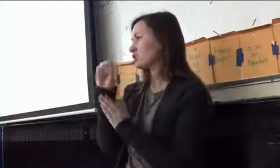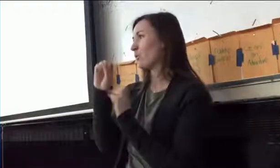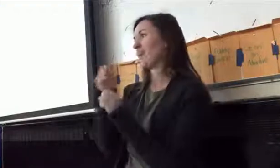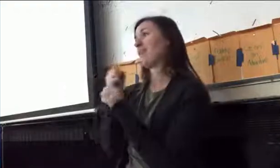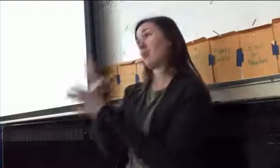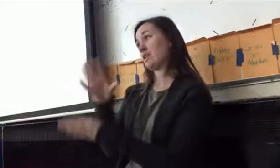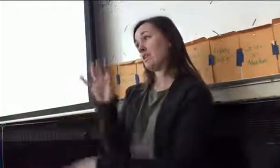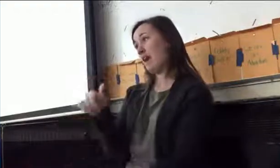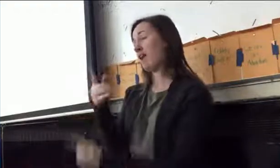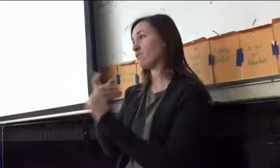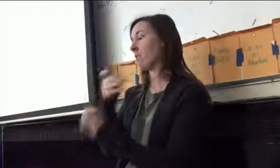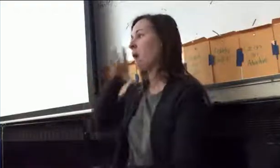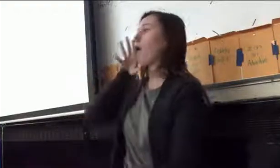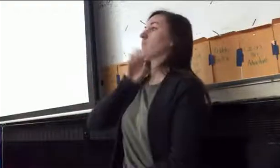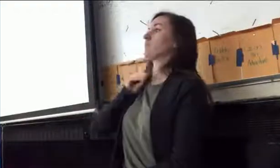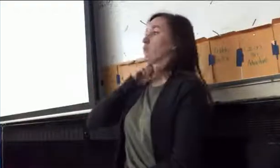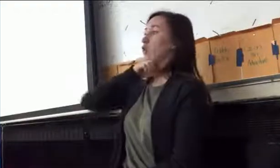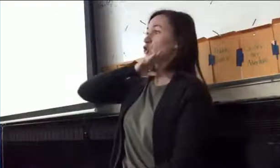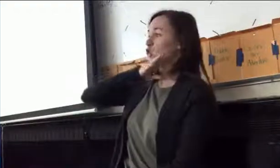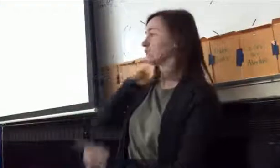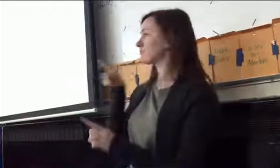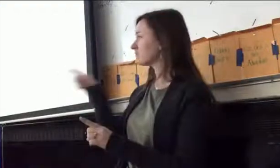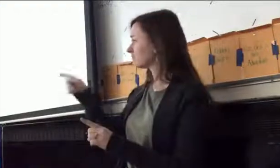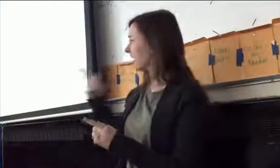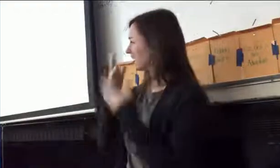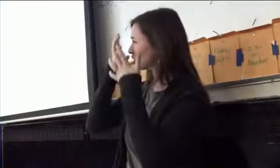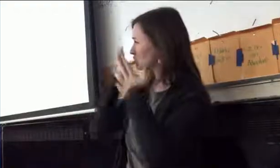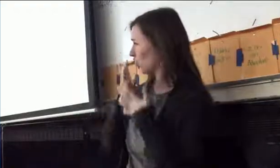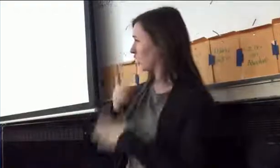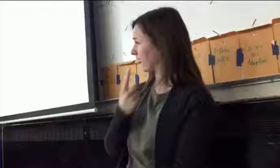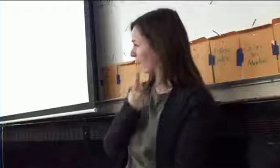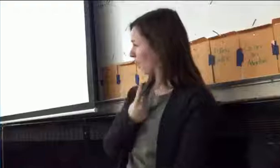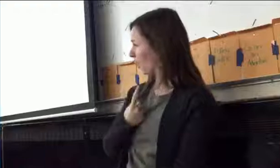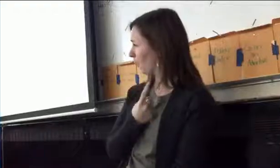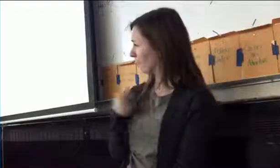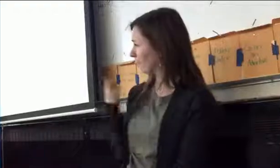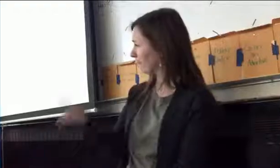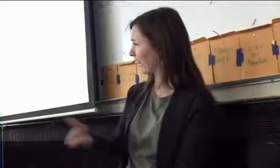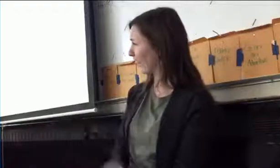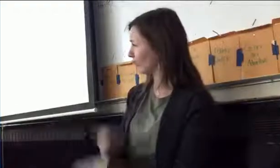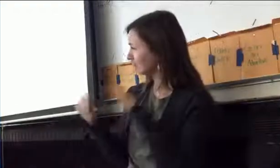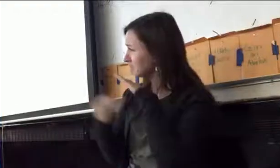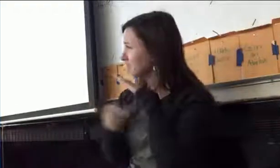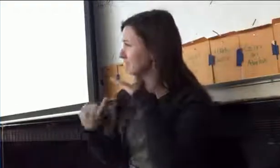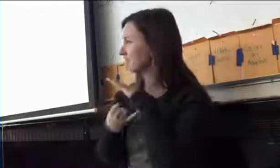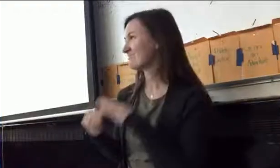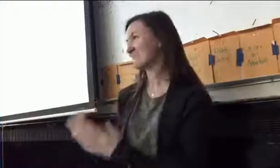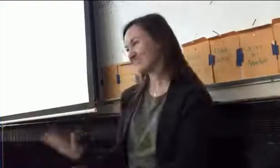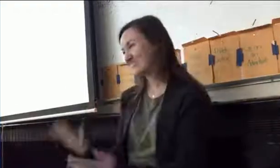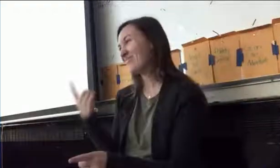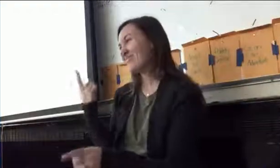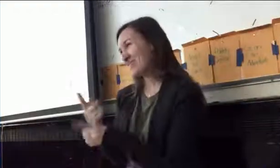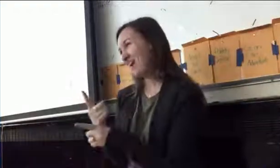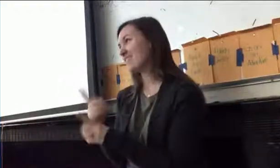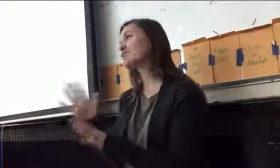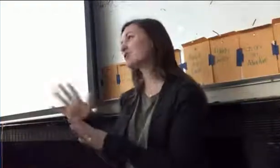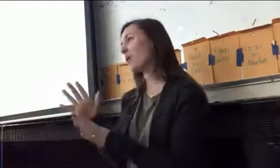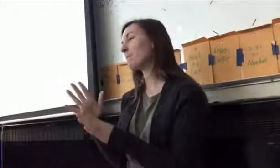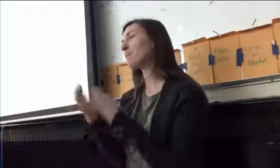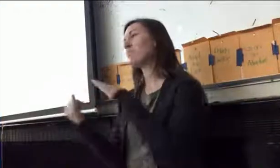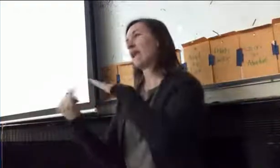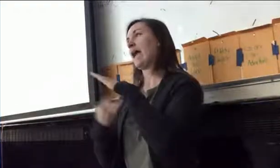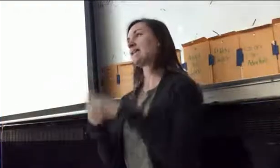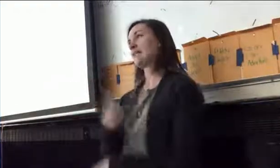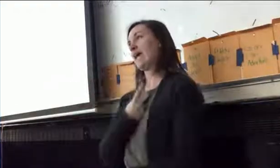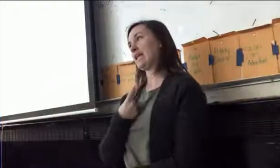do one more. Probably pretty dark and lonely down there. So, the lonely thing, I won't do the lonely thing, but I